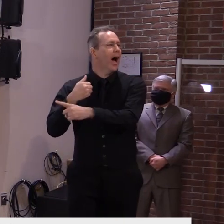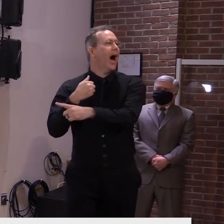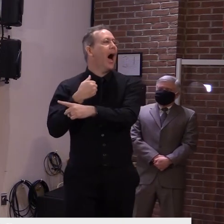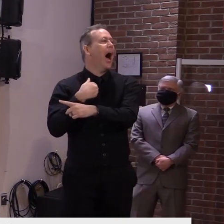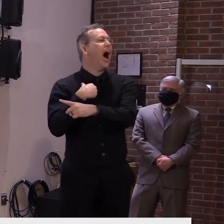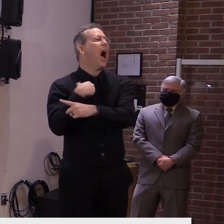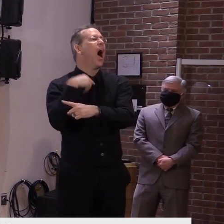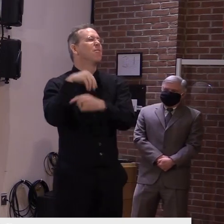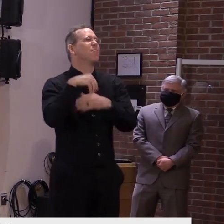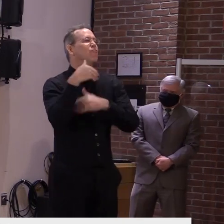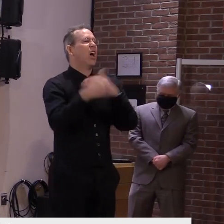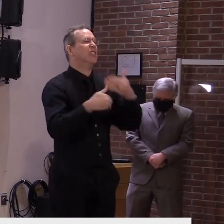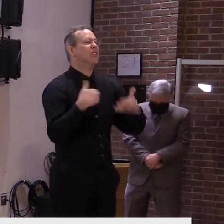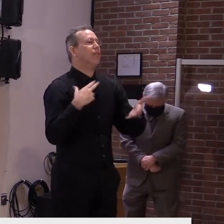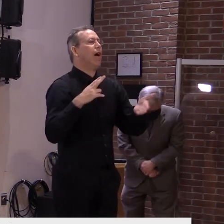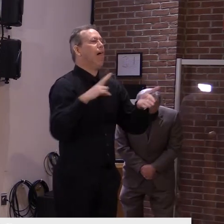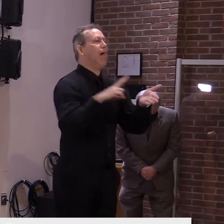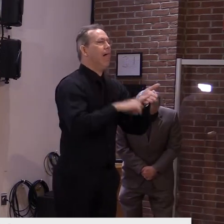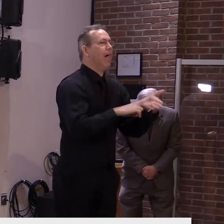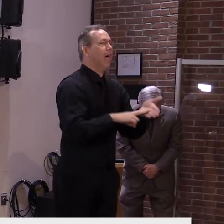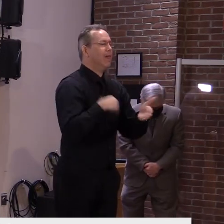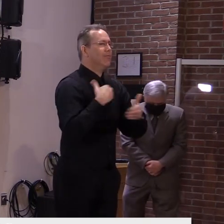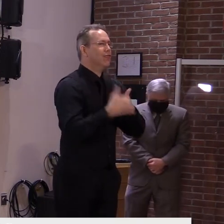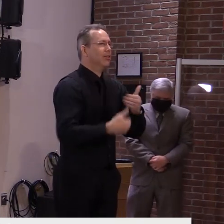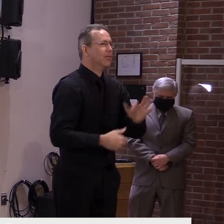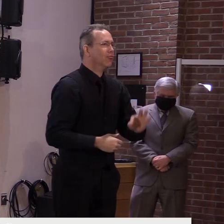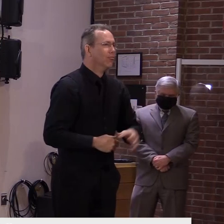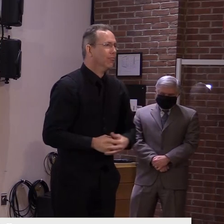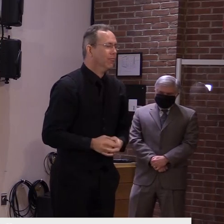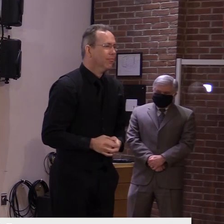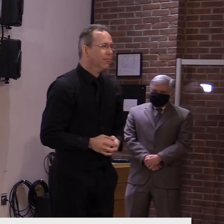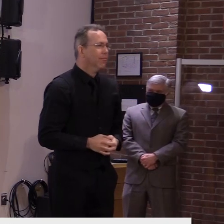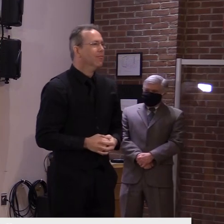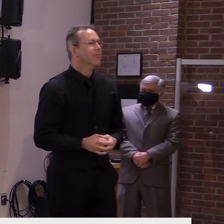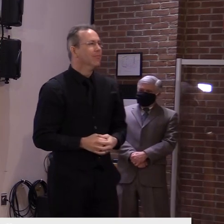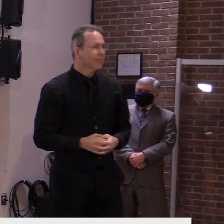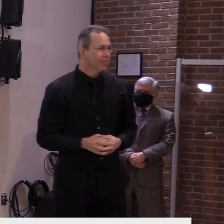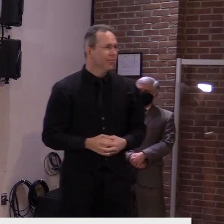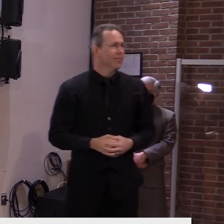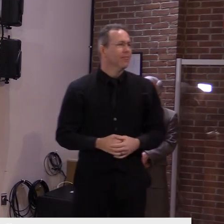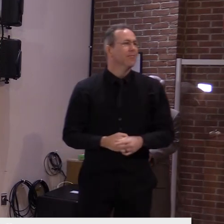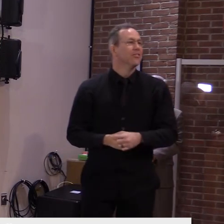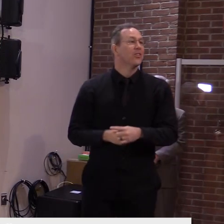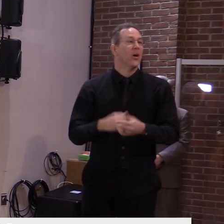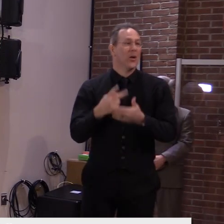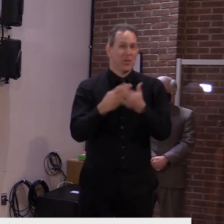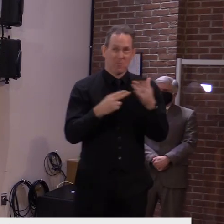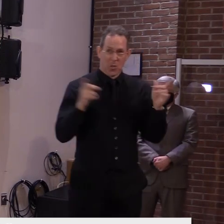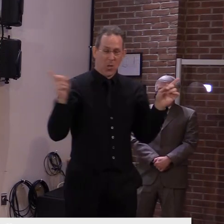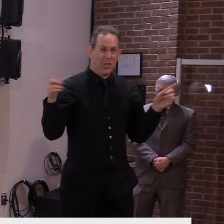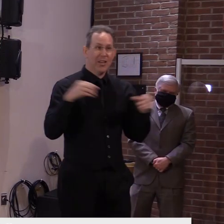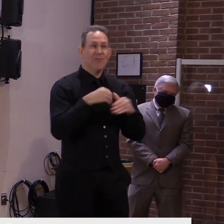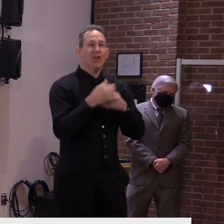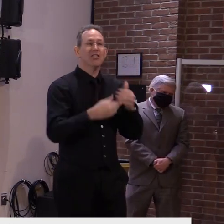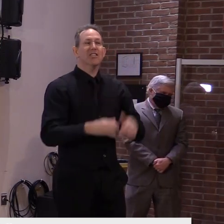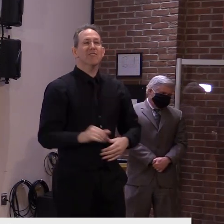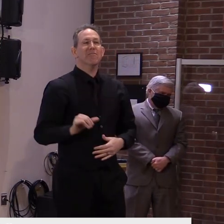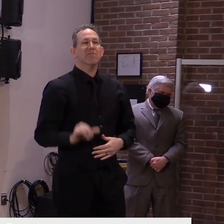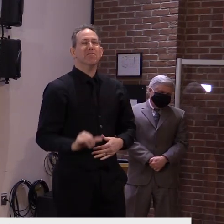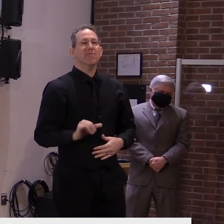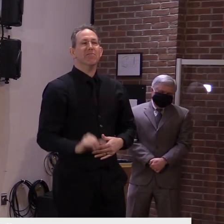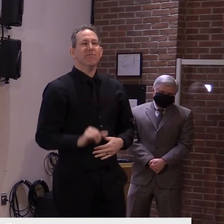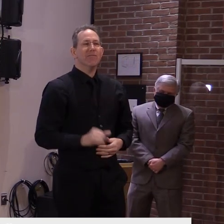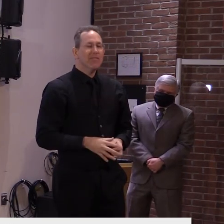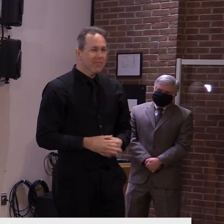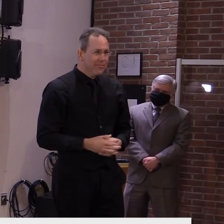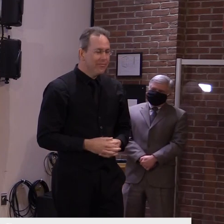In process for Dr. Levine. Okay. So they're both in process, is fair to say? Yes.